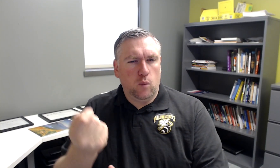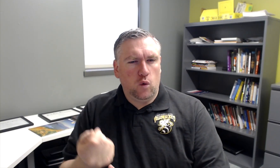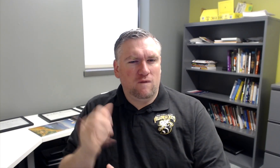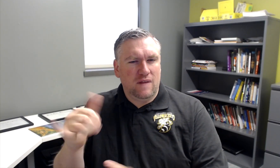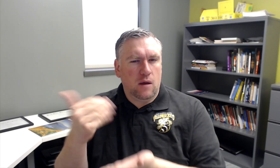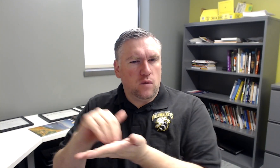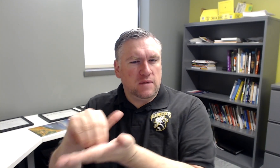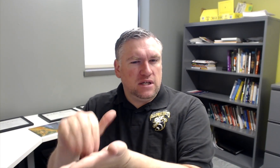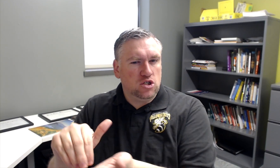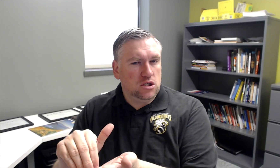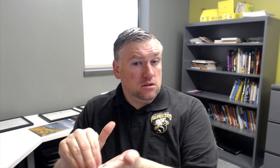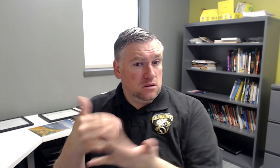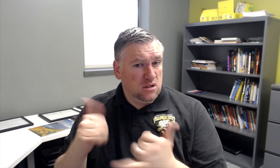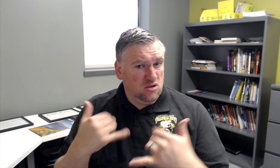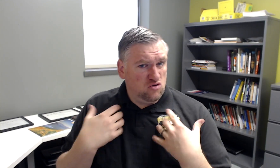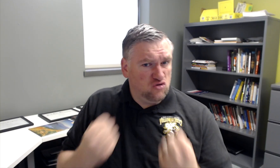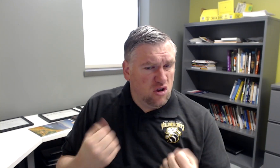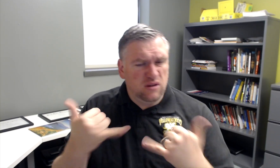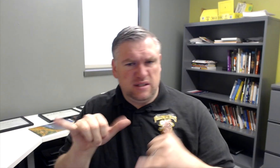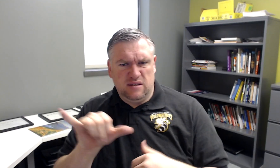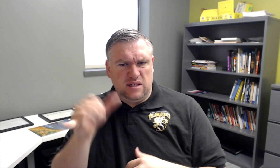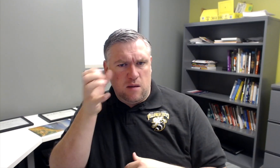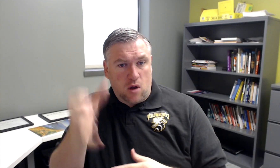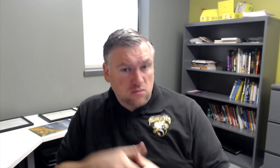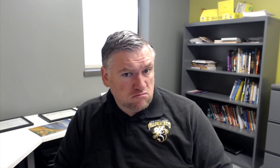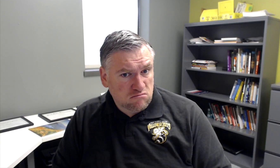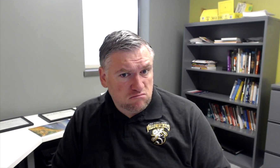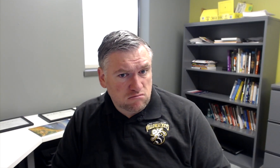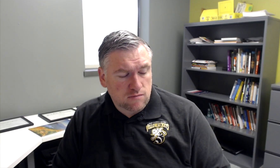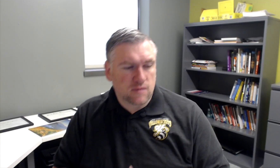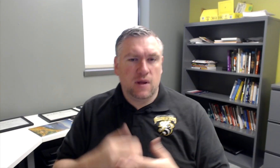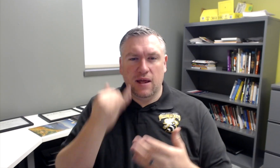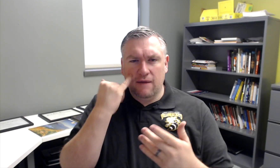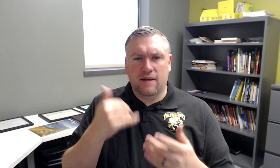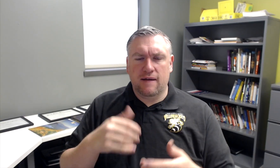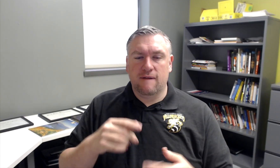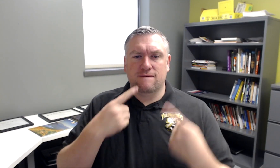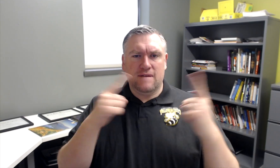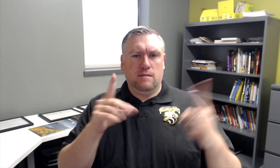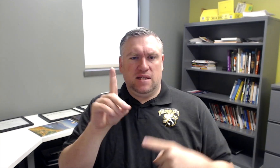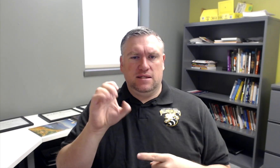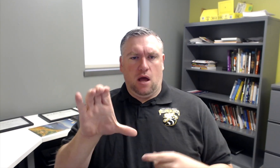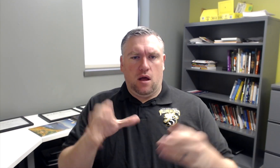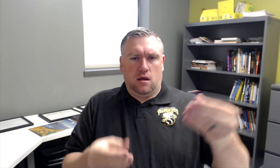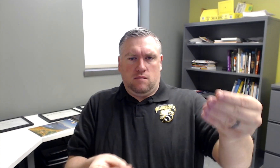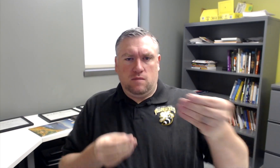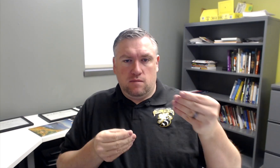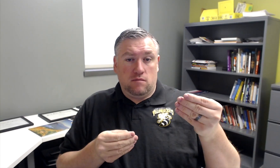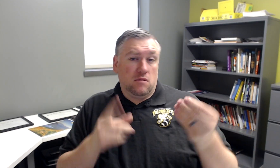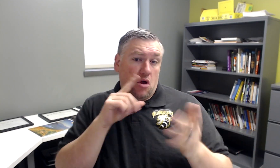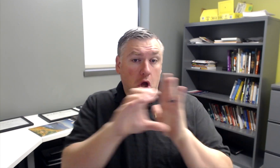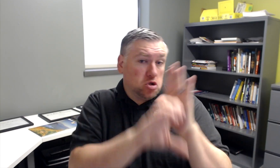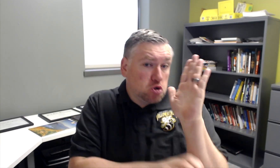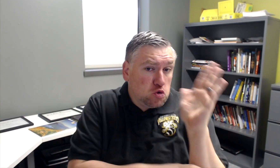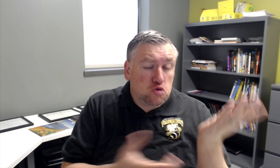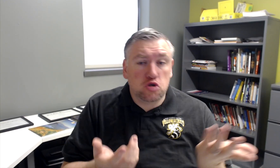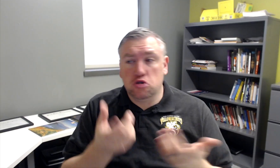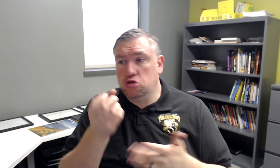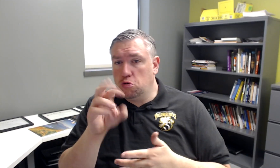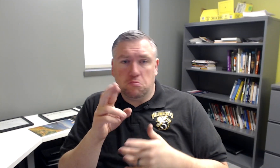I remove that repetition, is it still as strong? Is the concept still there? Maybe you have a famous document like the